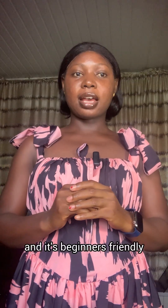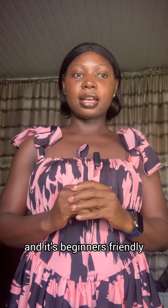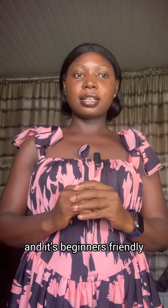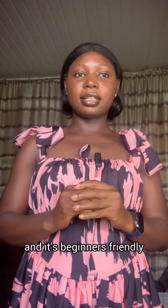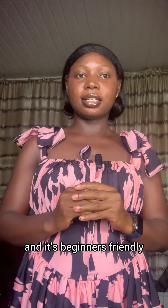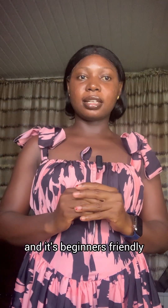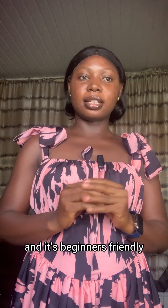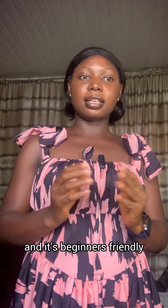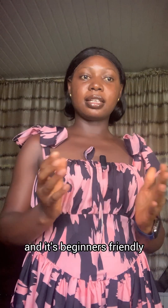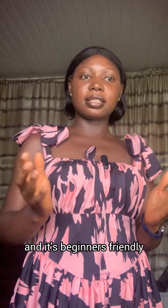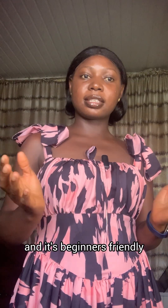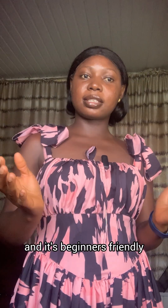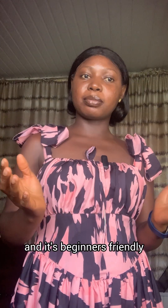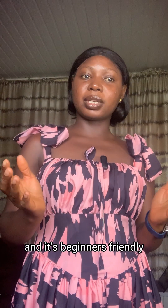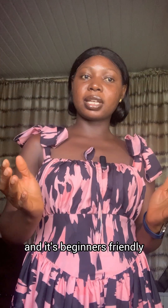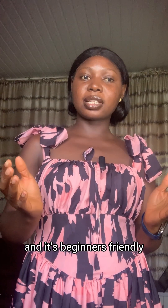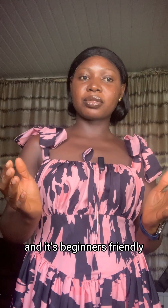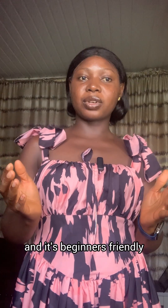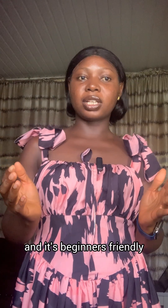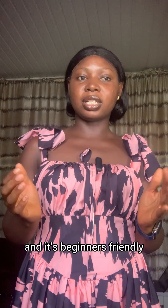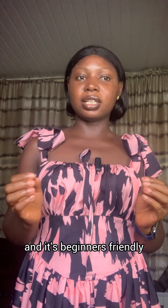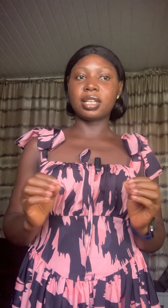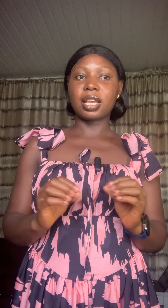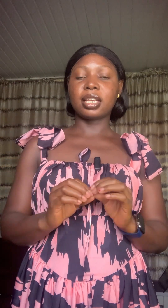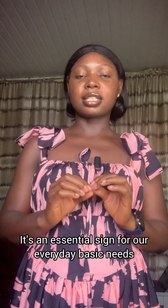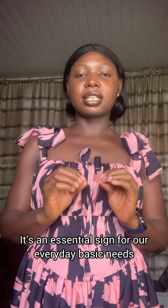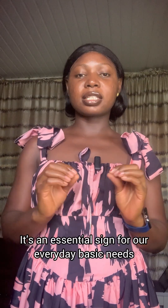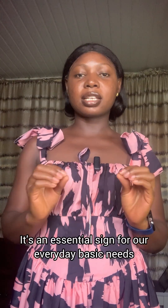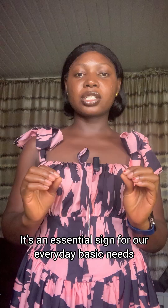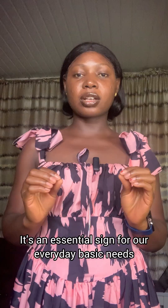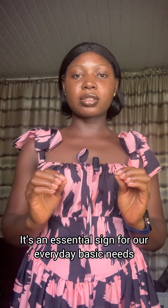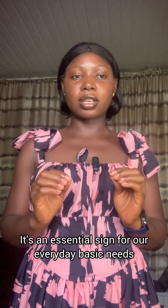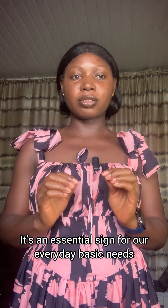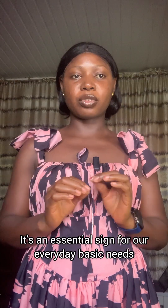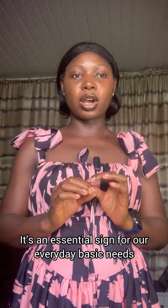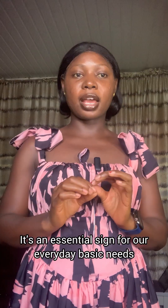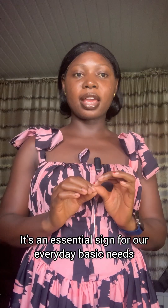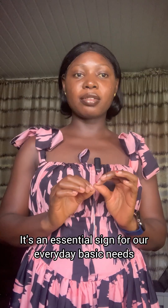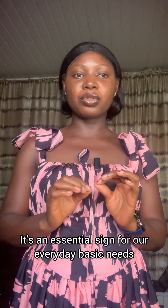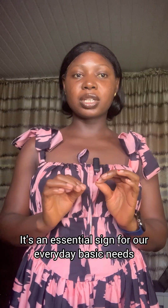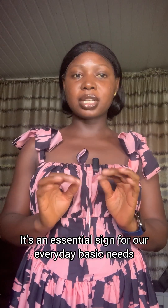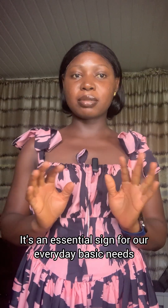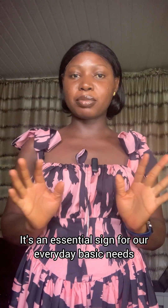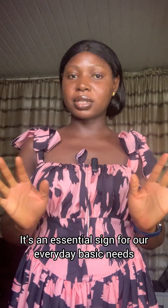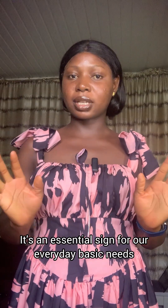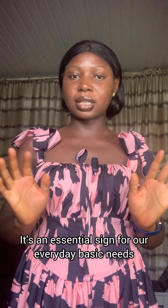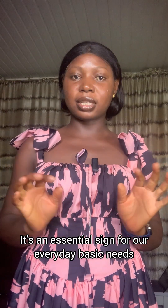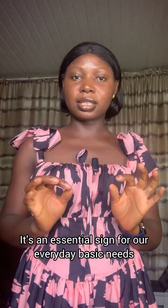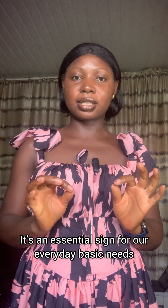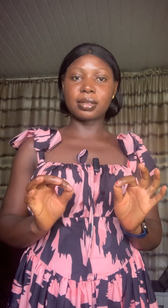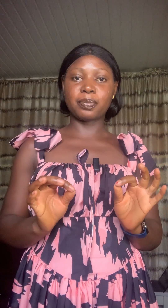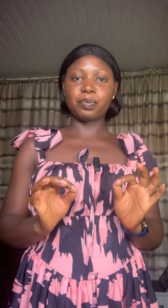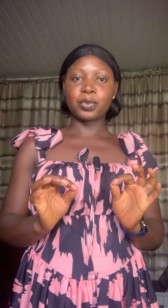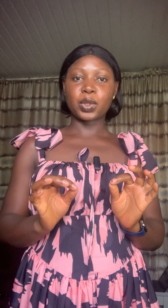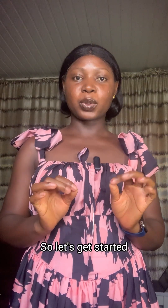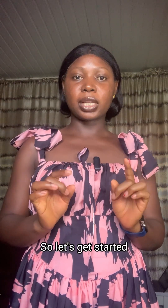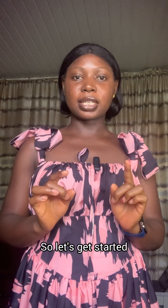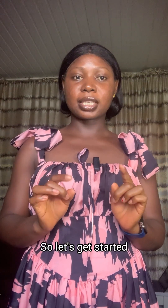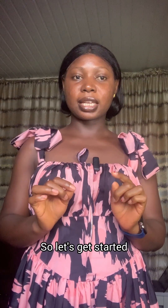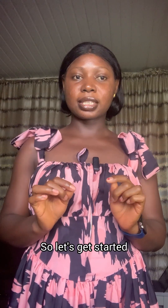and it's beginners friendly. It's an essential sign for our everyday basic needs. So let's get